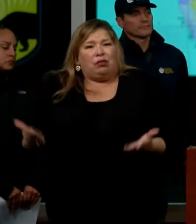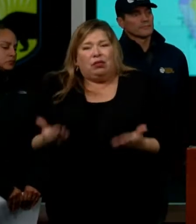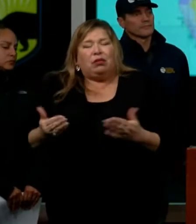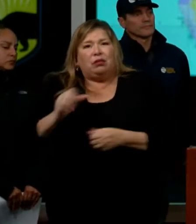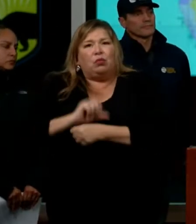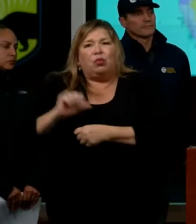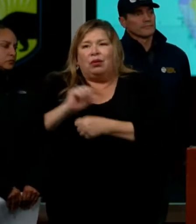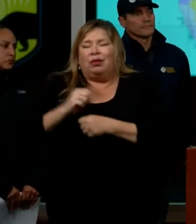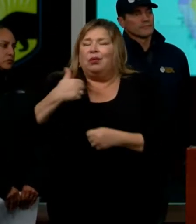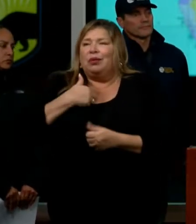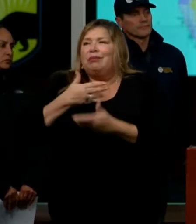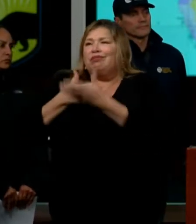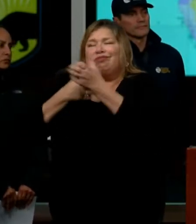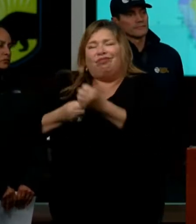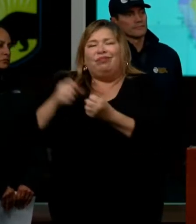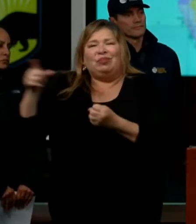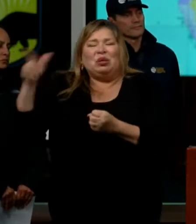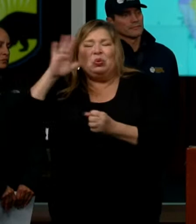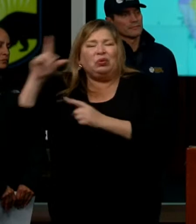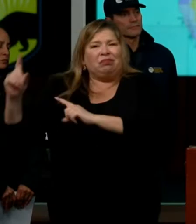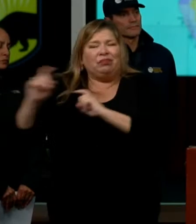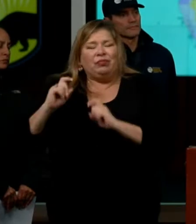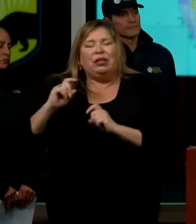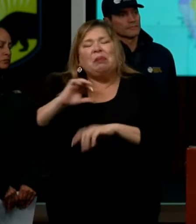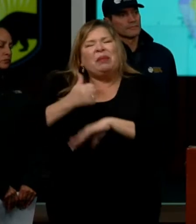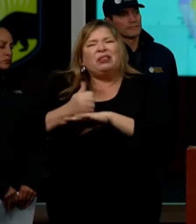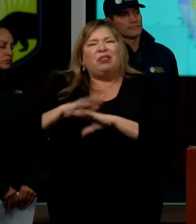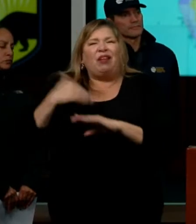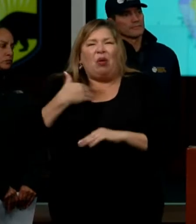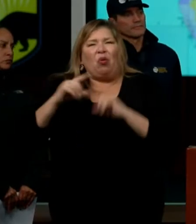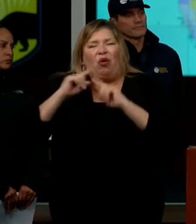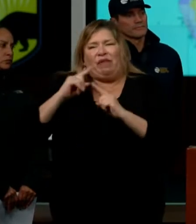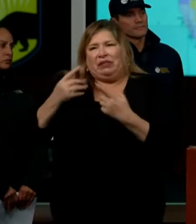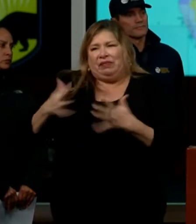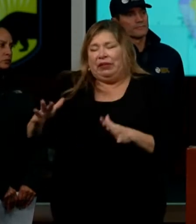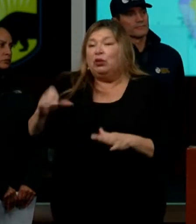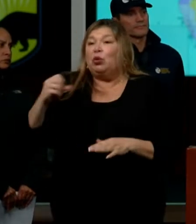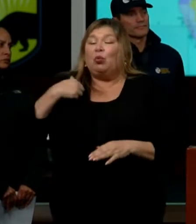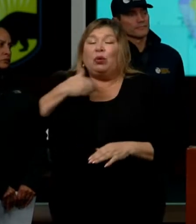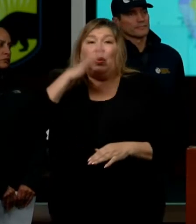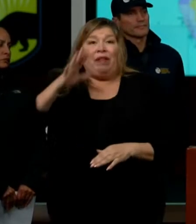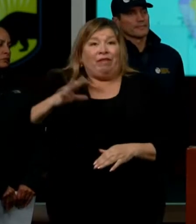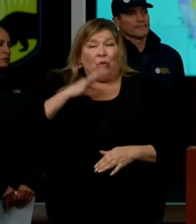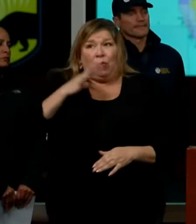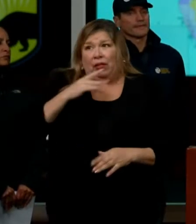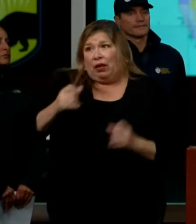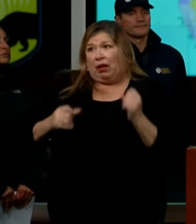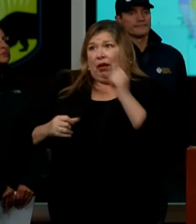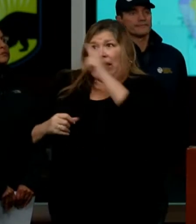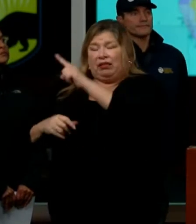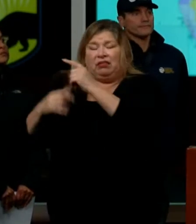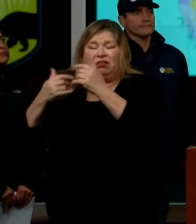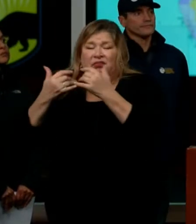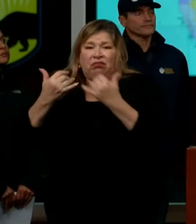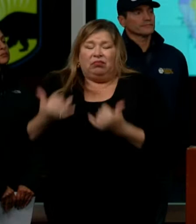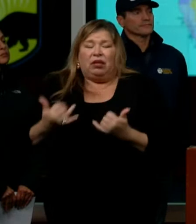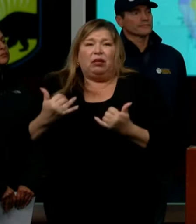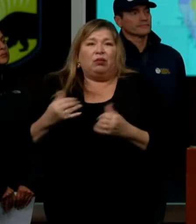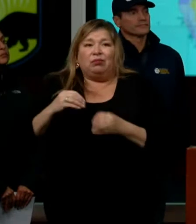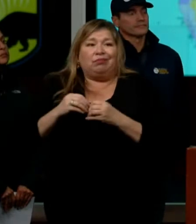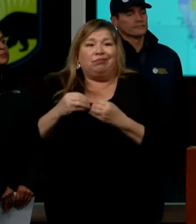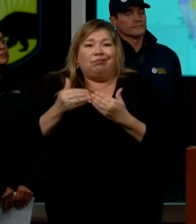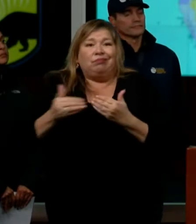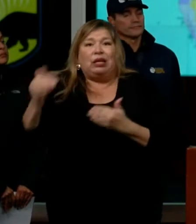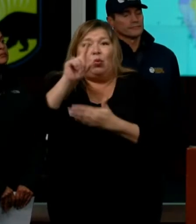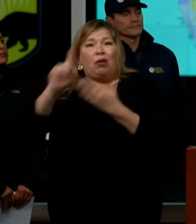we have all the confidence that we'll receive based upon the conversations with the White House. So that formal request is being advanced, as I said, within the